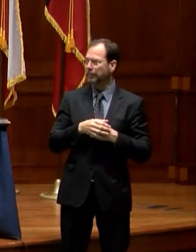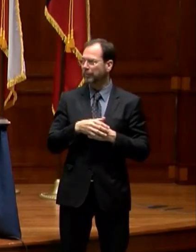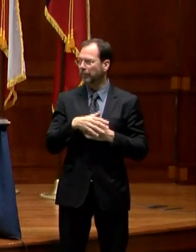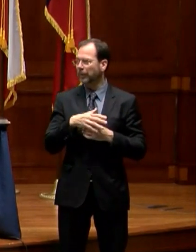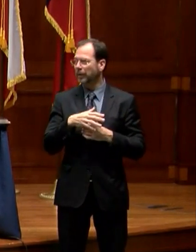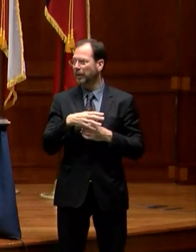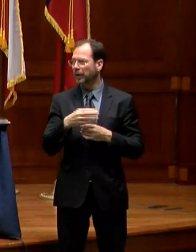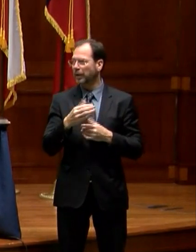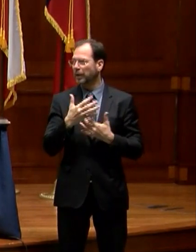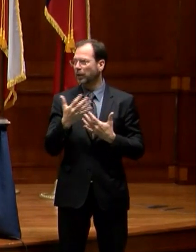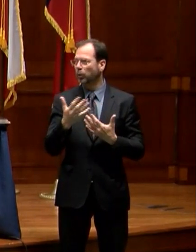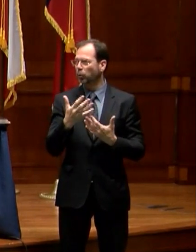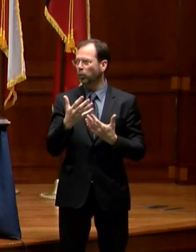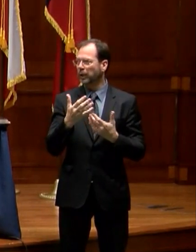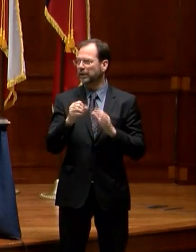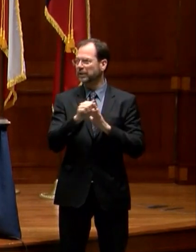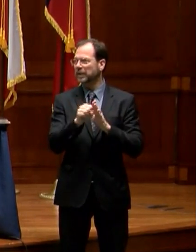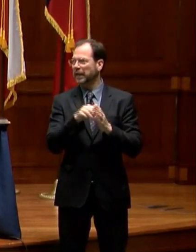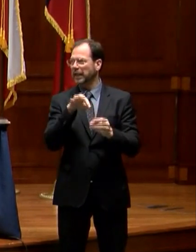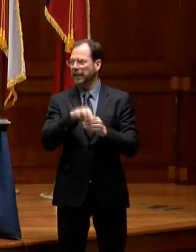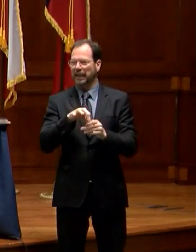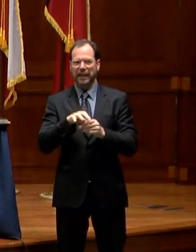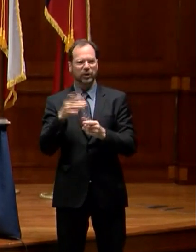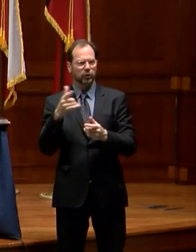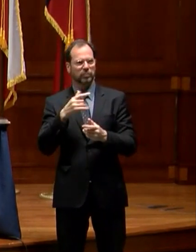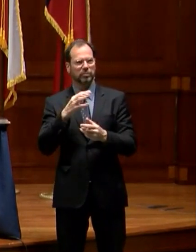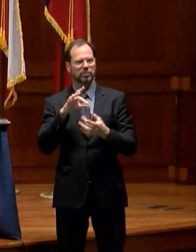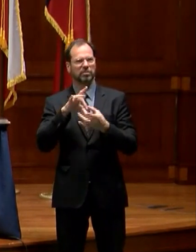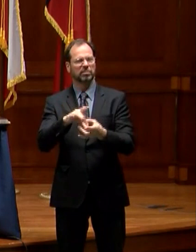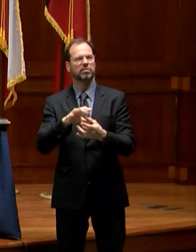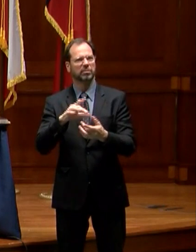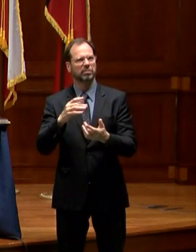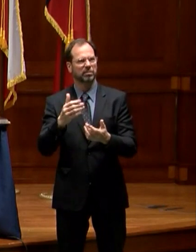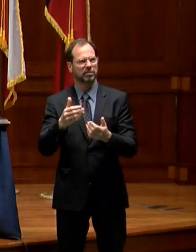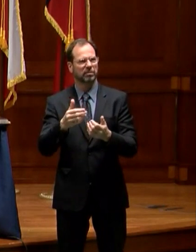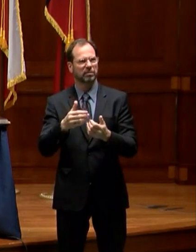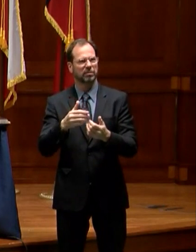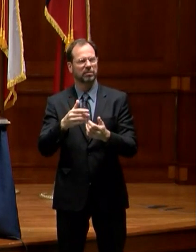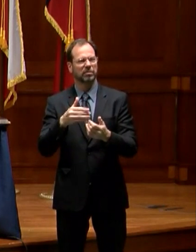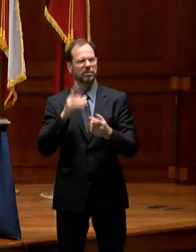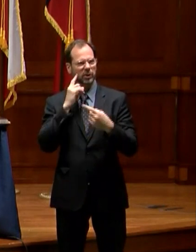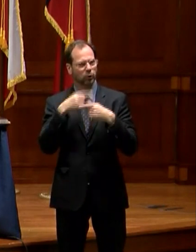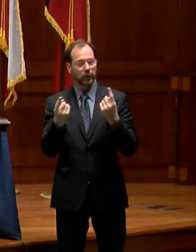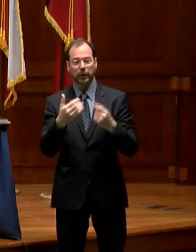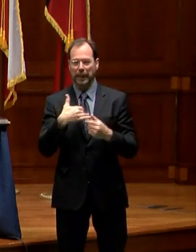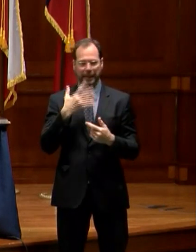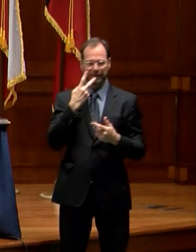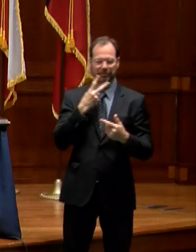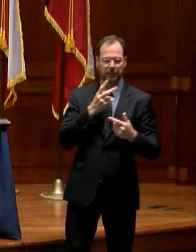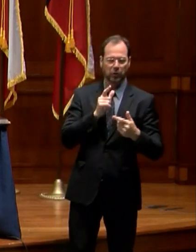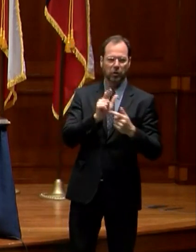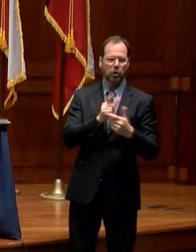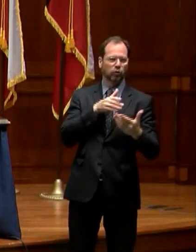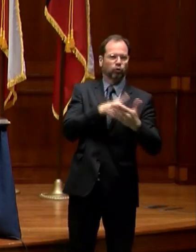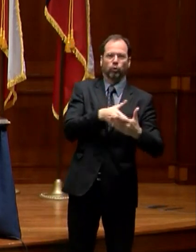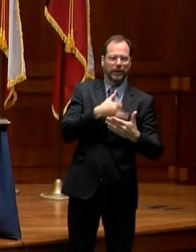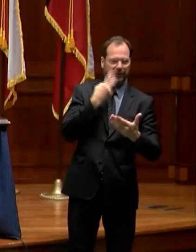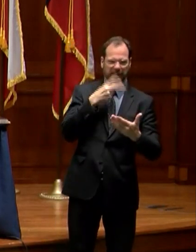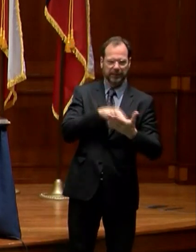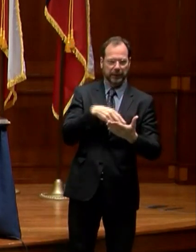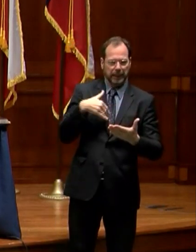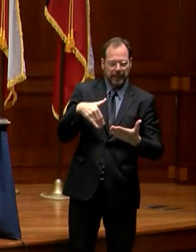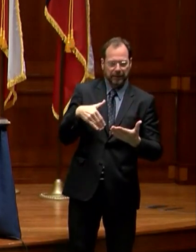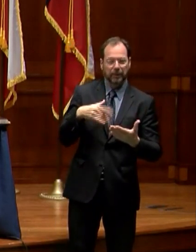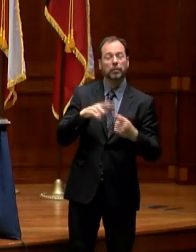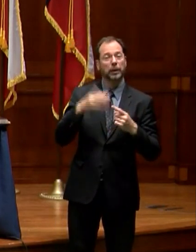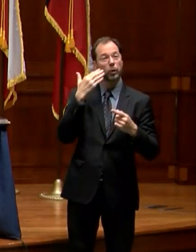during what specific elections, if you do support that. Thank you. I haven't seen the lawsuit. What I know is this, and that